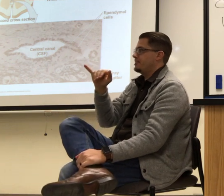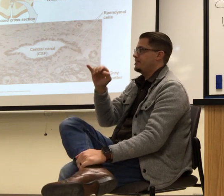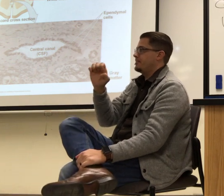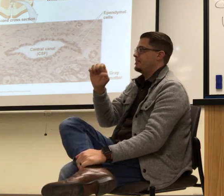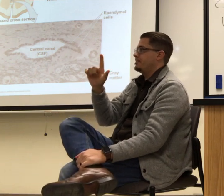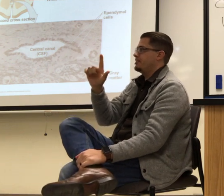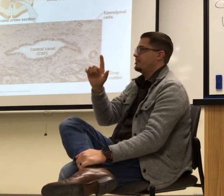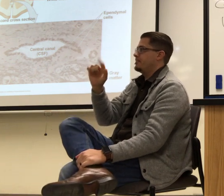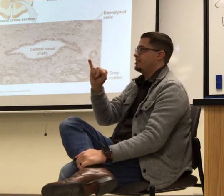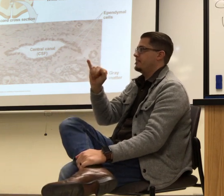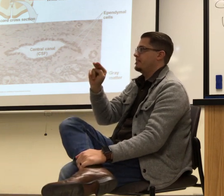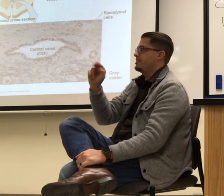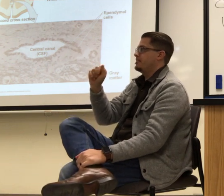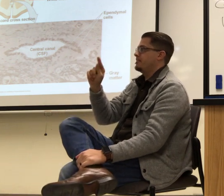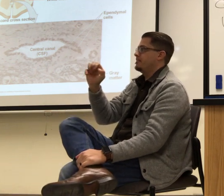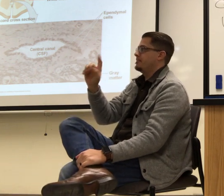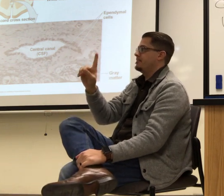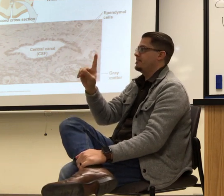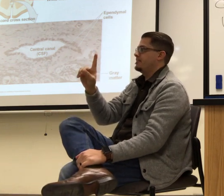Myelinated axons.